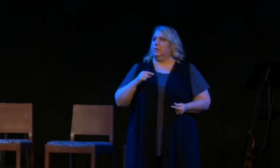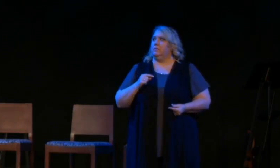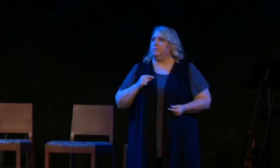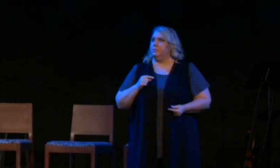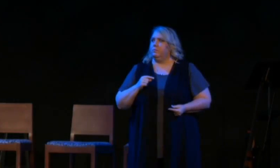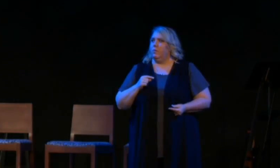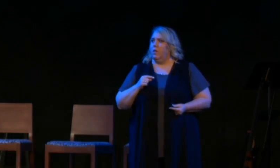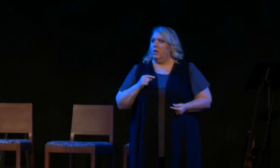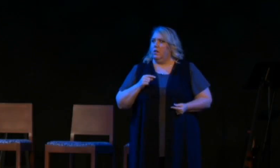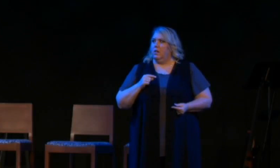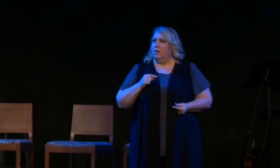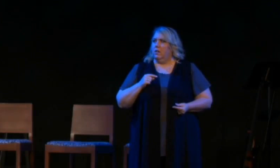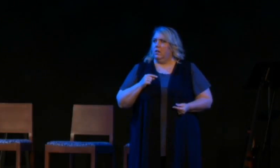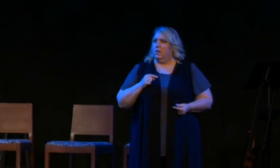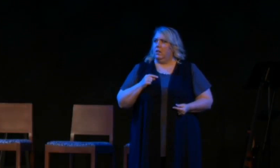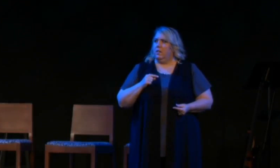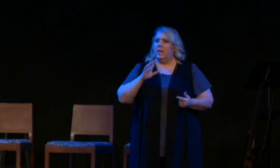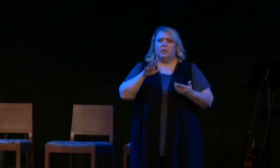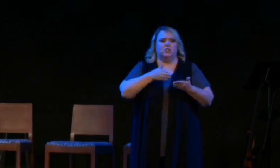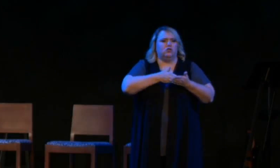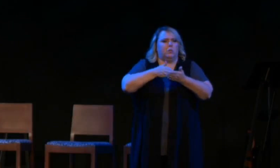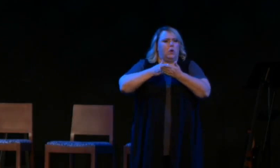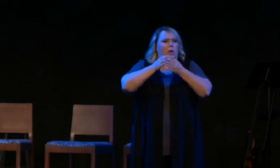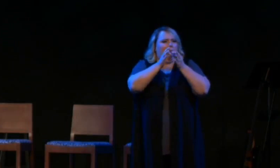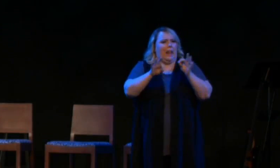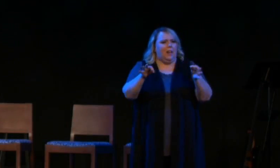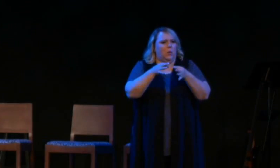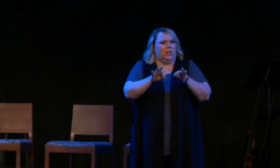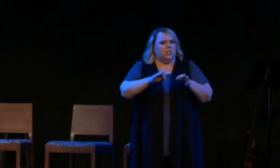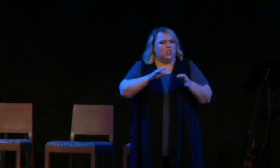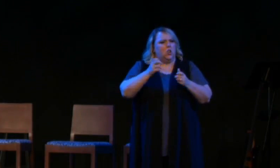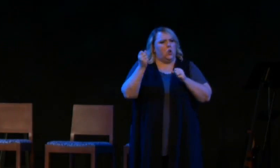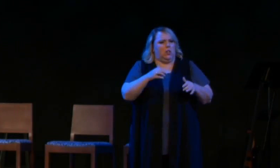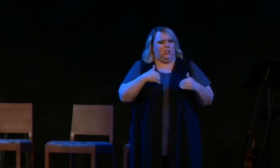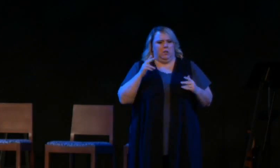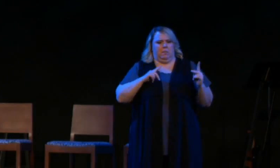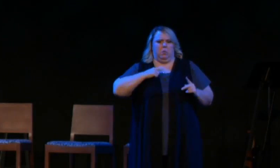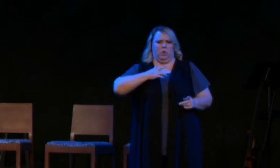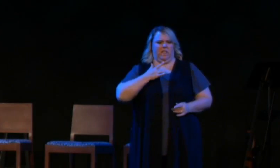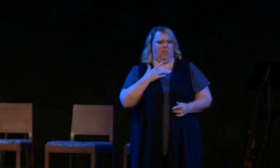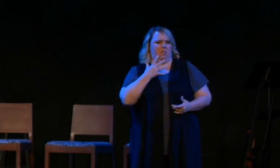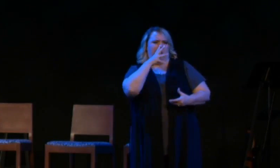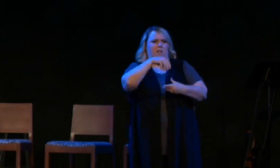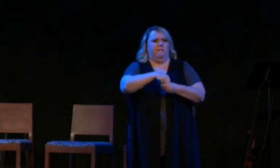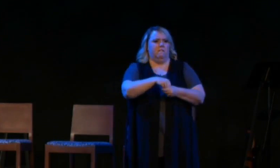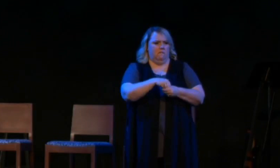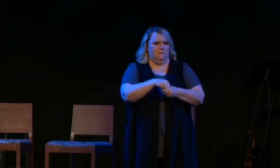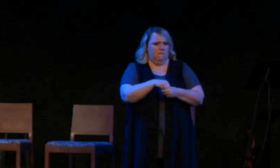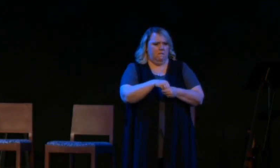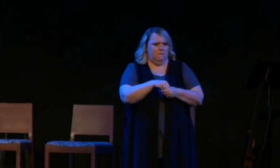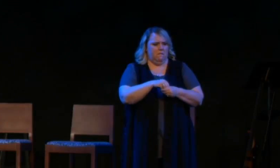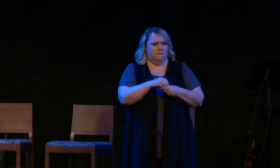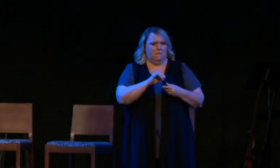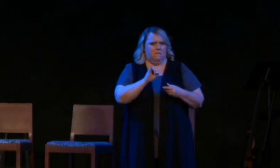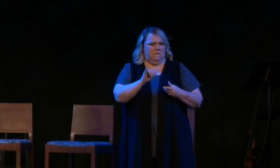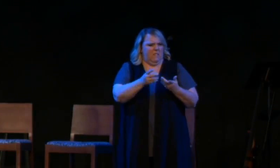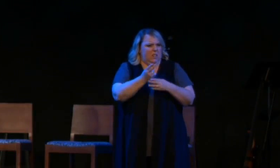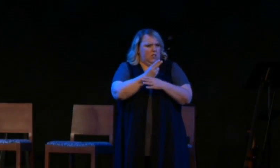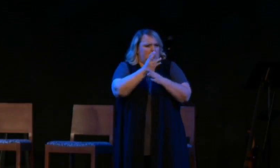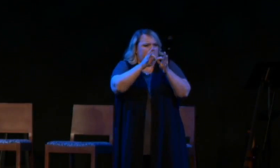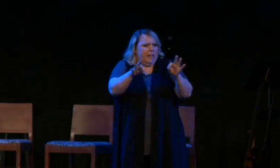the restrictive language, the discriminatory language pushes away youth. Well, it's pushing away people that are my age. I'm old.